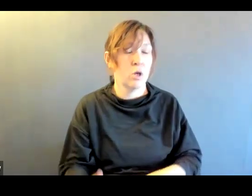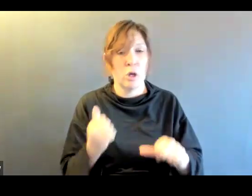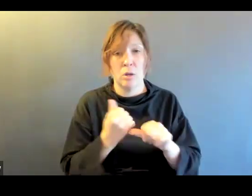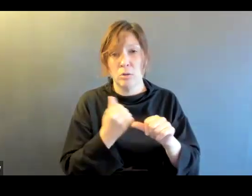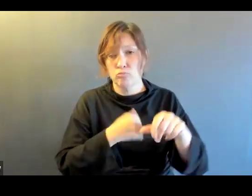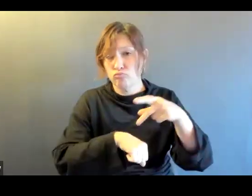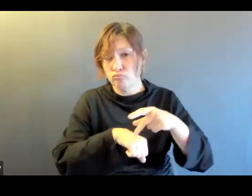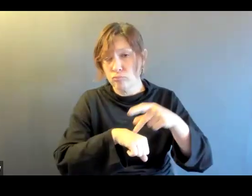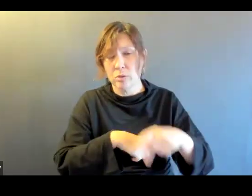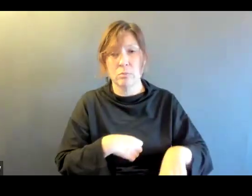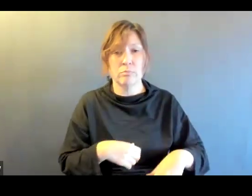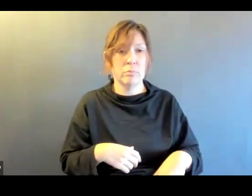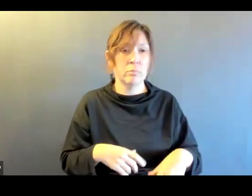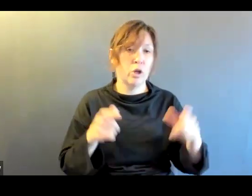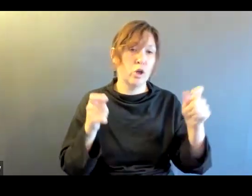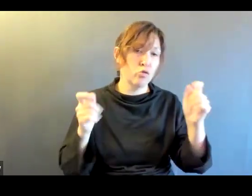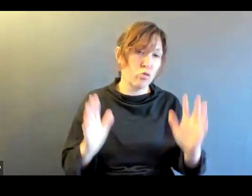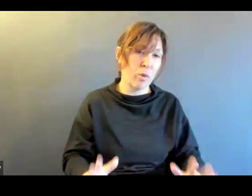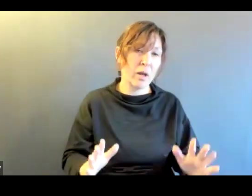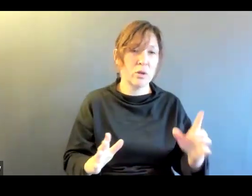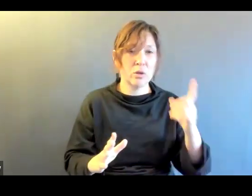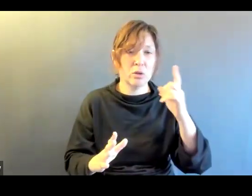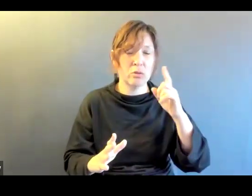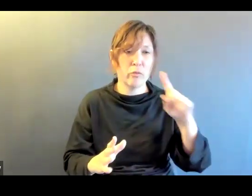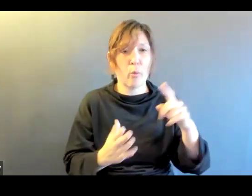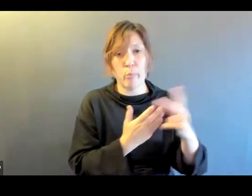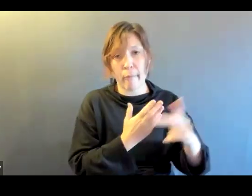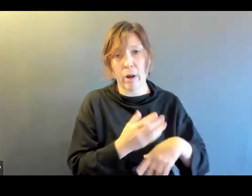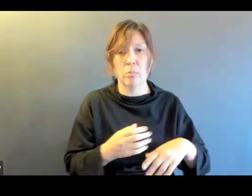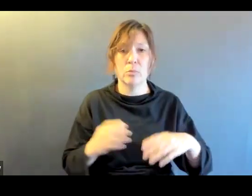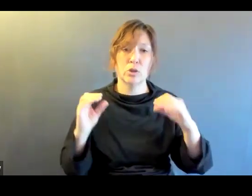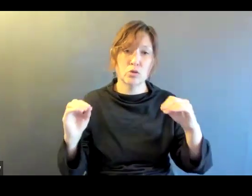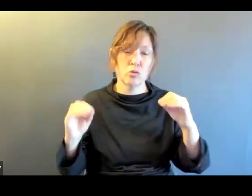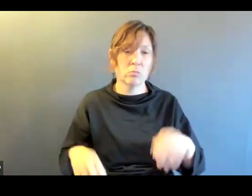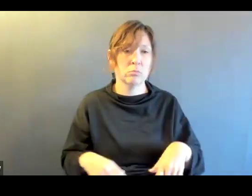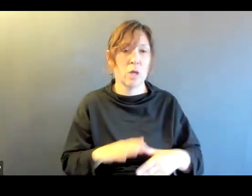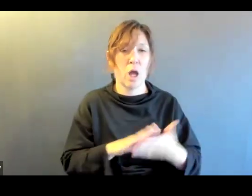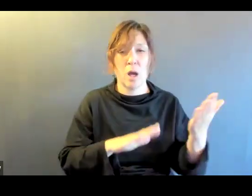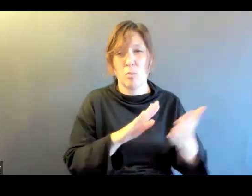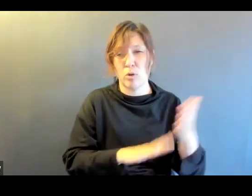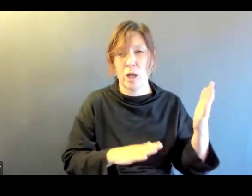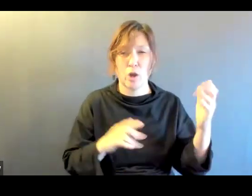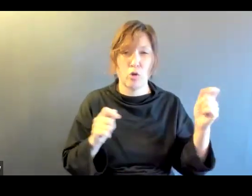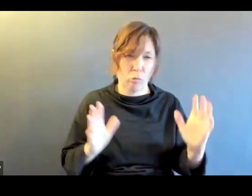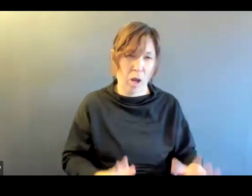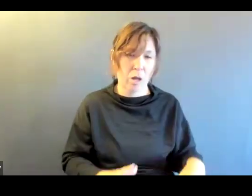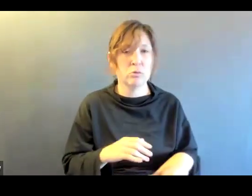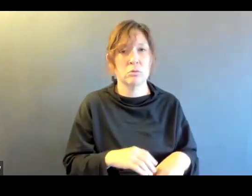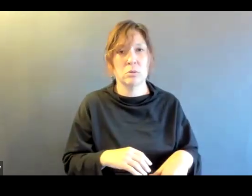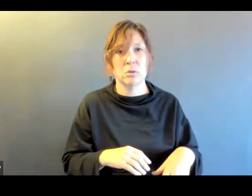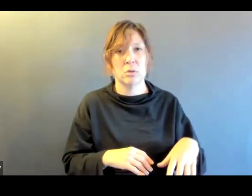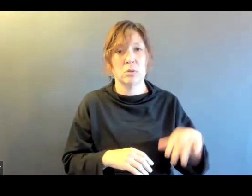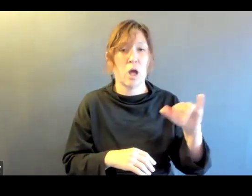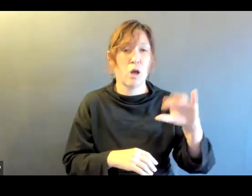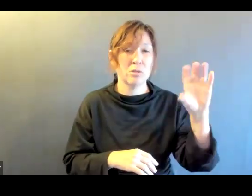principals, directors of instruction and program directors, operational leaders, and other central